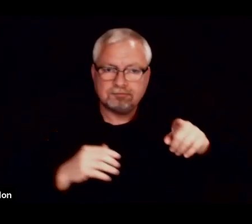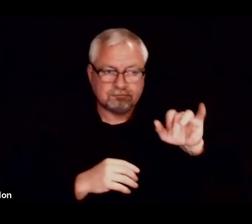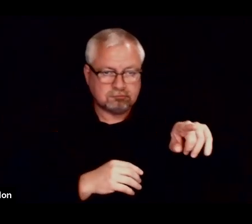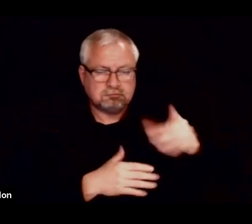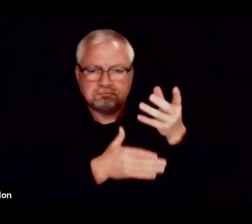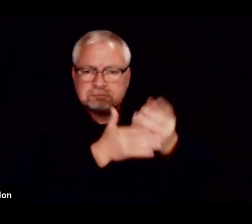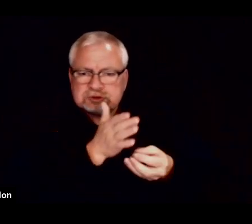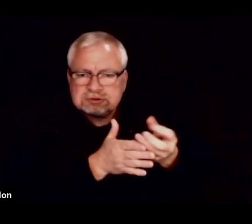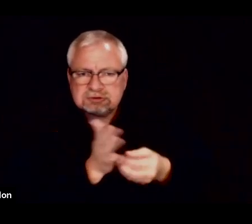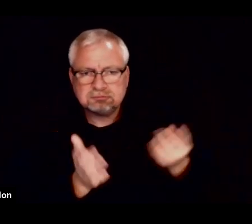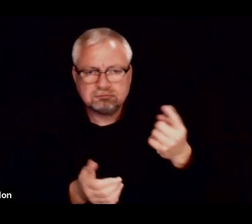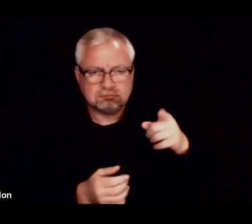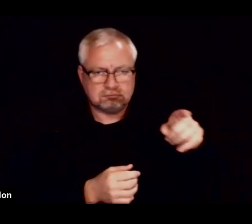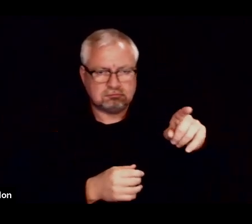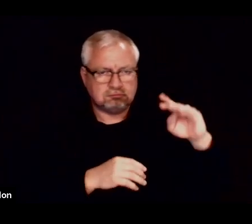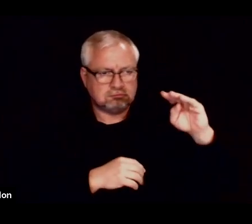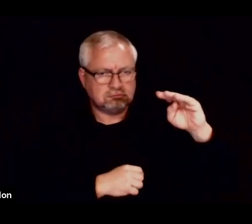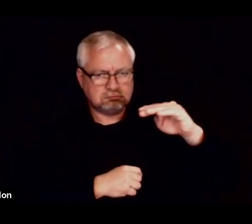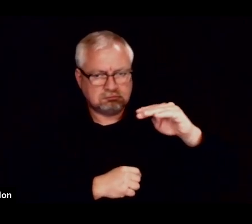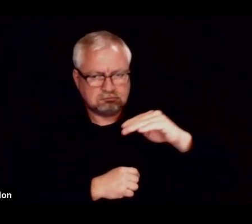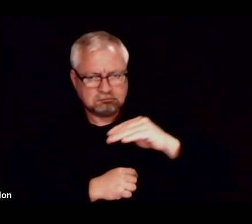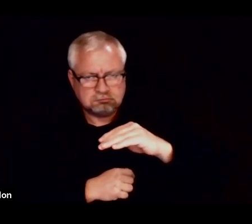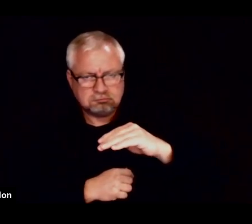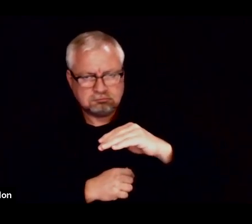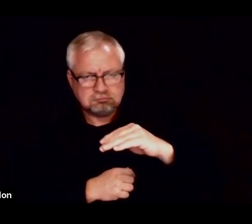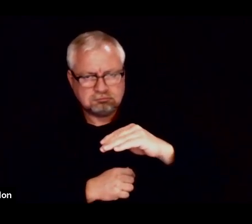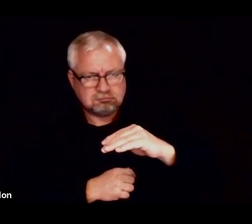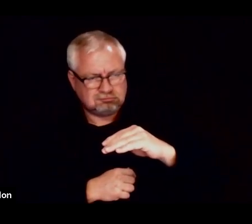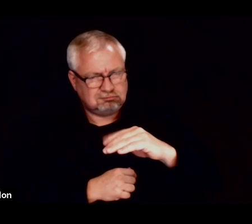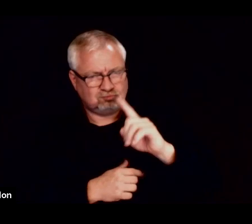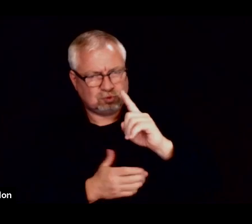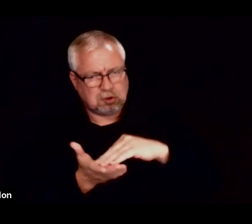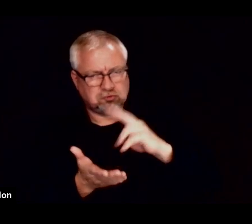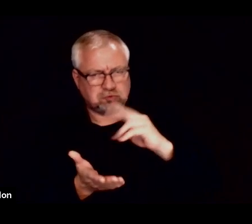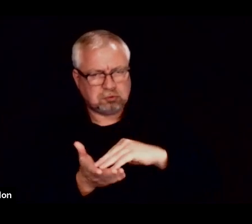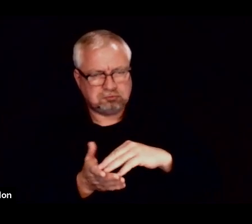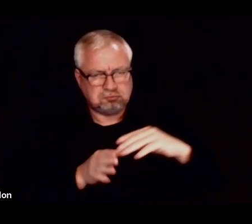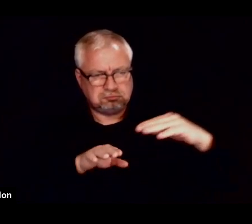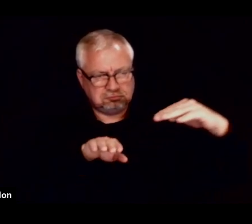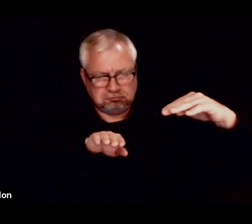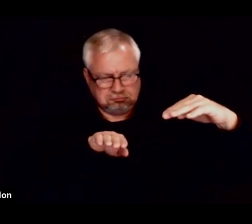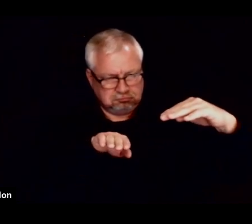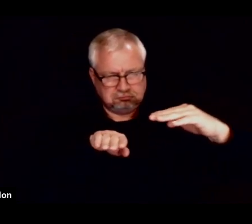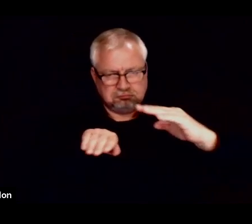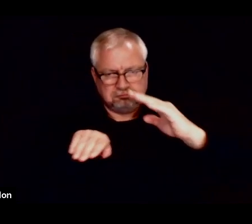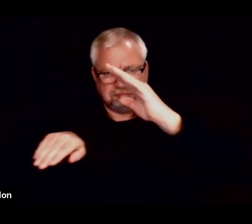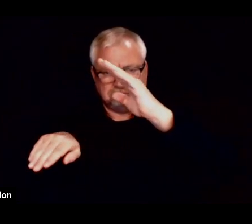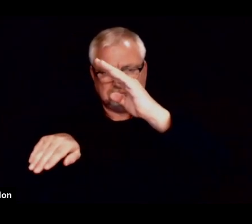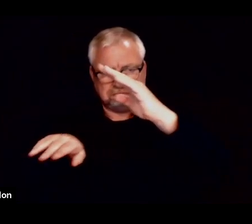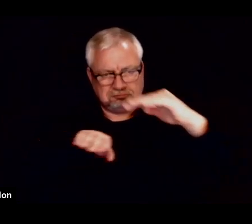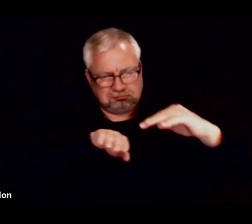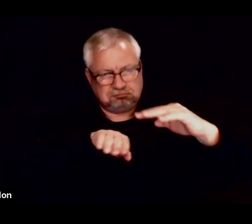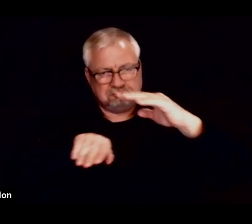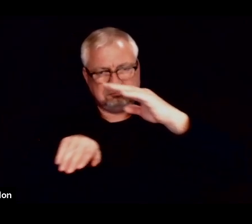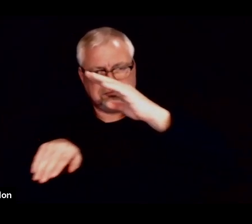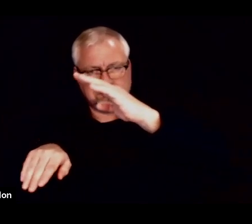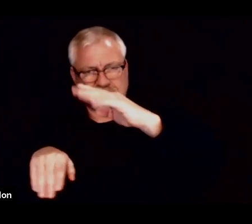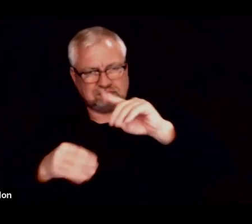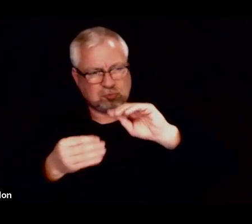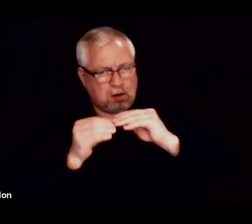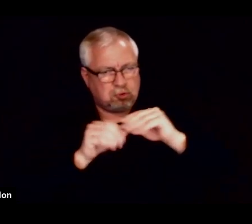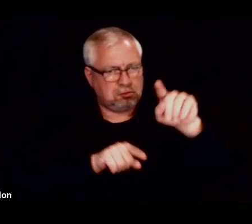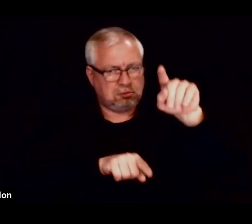dropped by about the same amount. So I'm just asking if is there some kind of change that happened where you decided to code a bunch